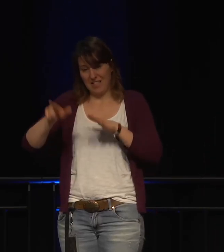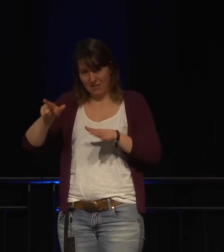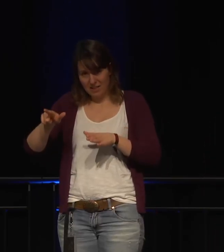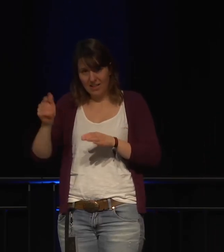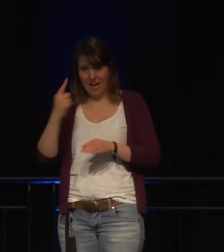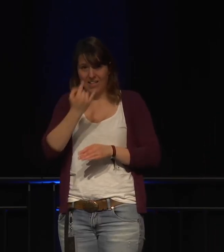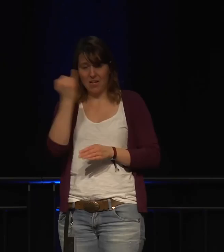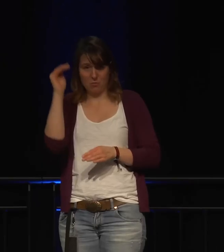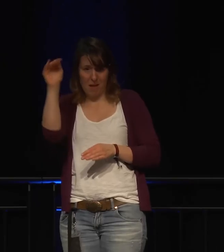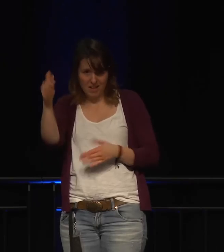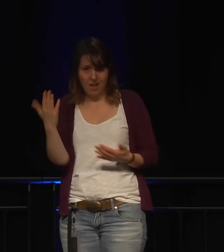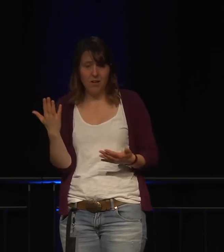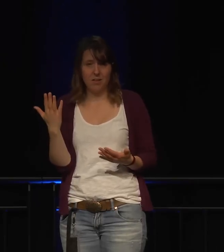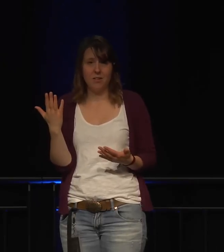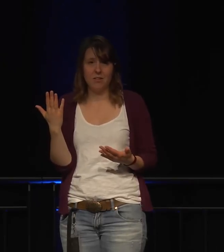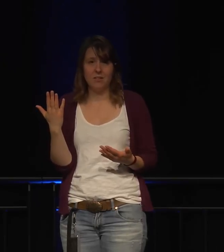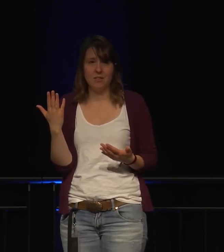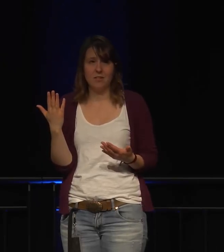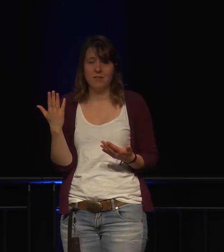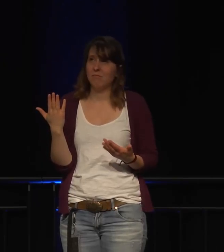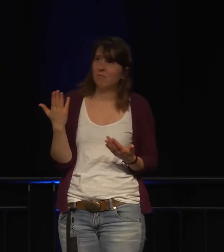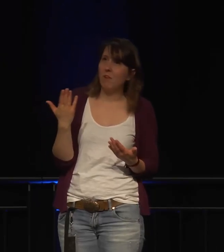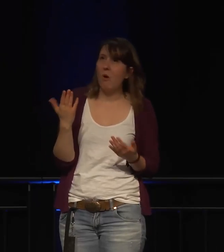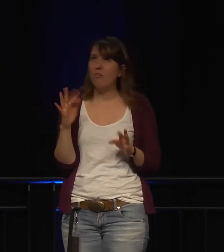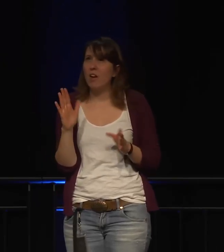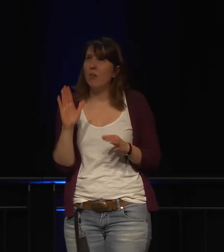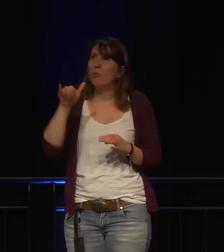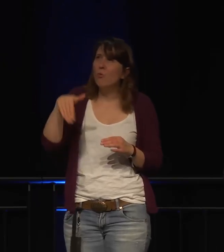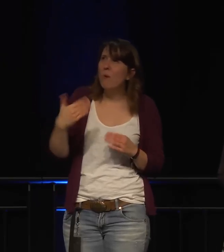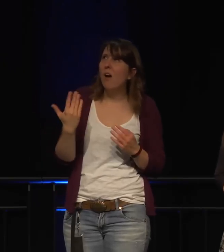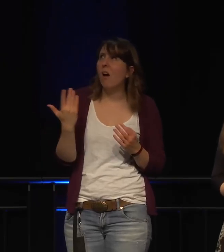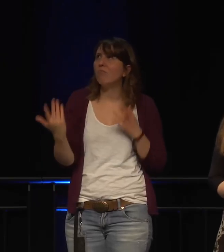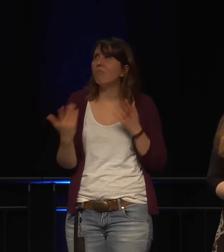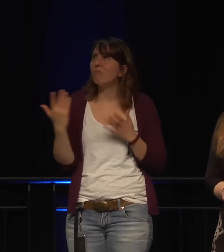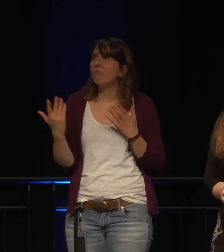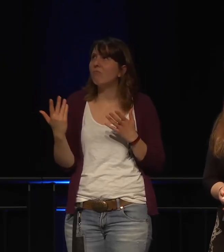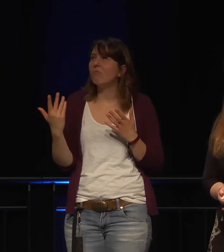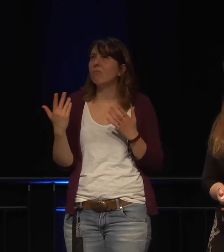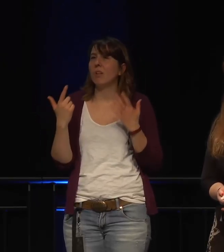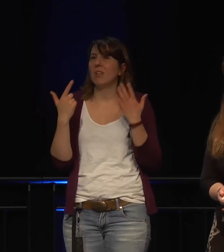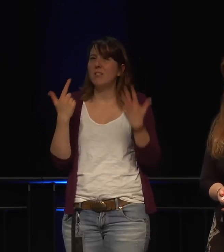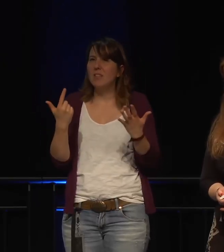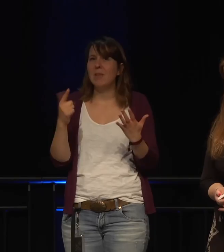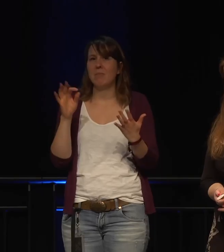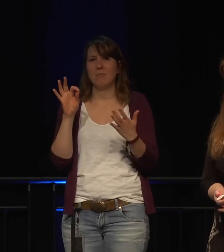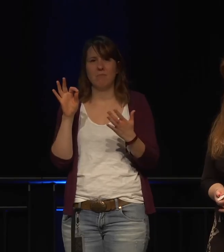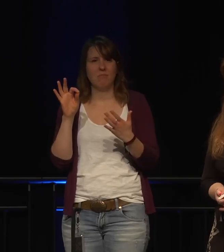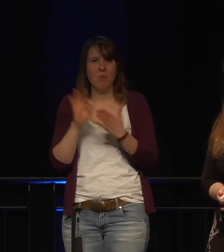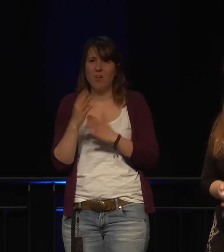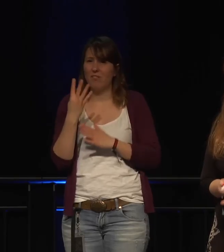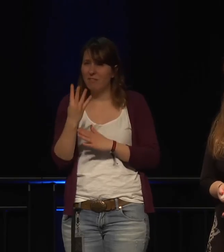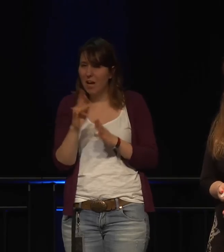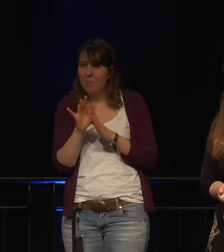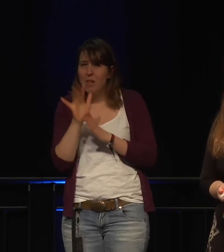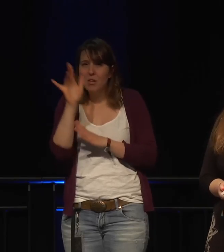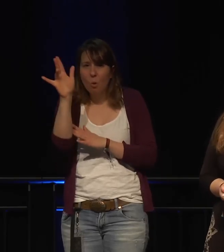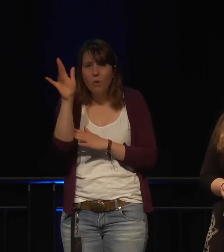there were only 900,000 of such devices sold. And in the quarter three of